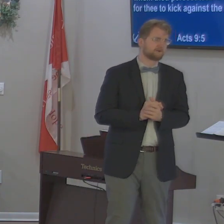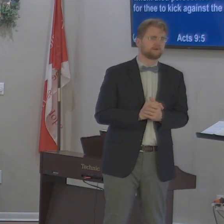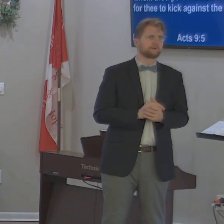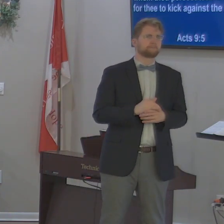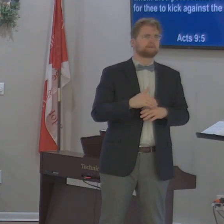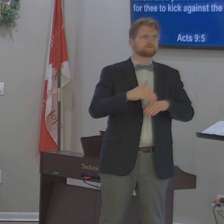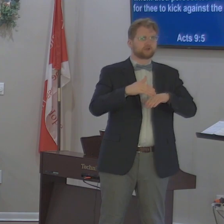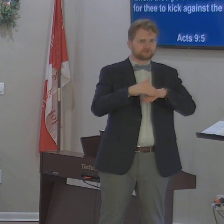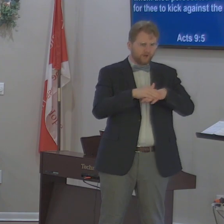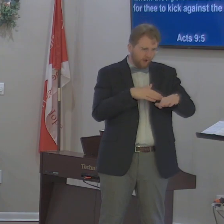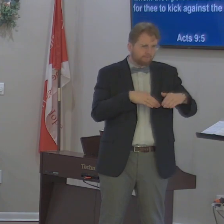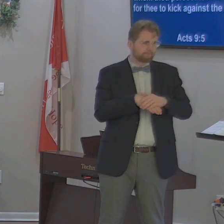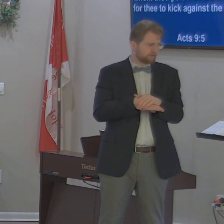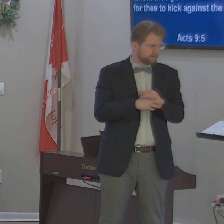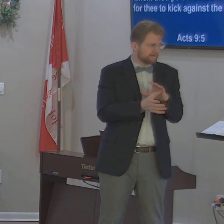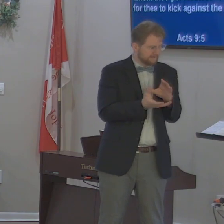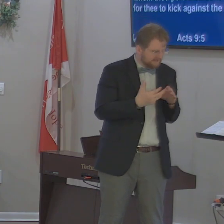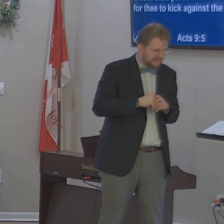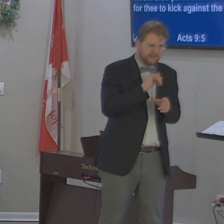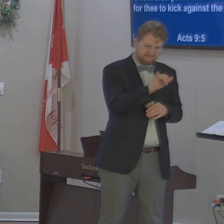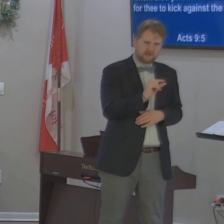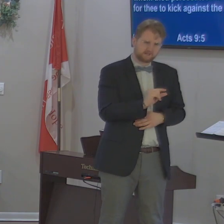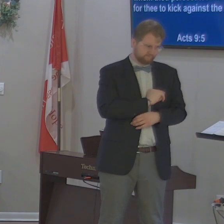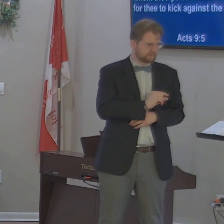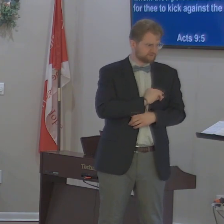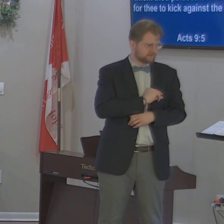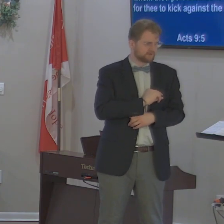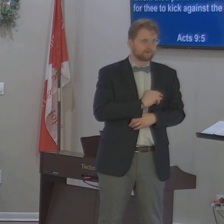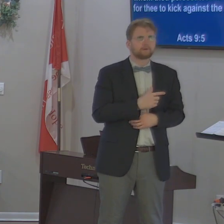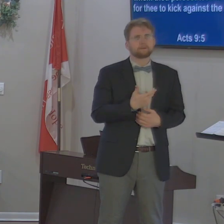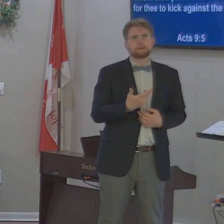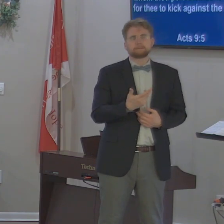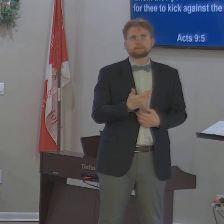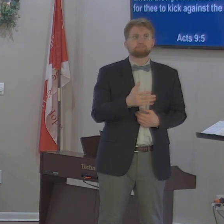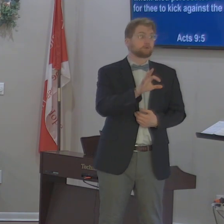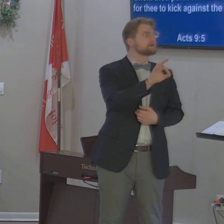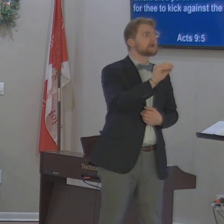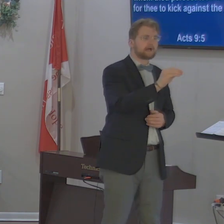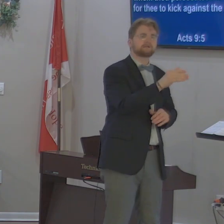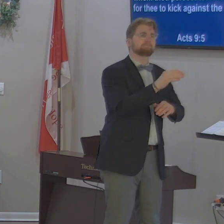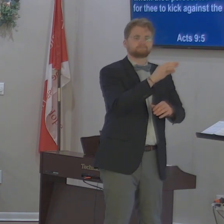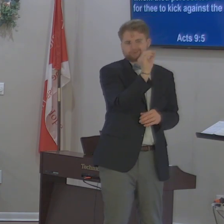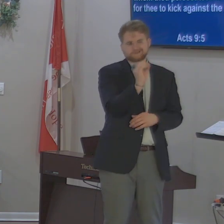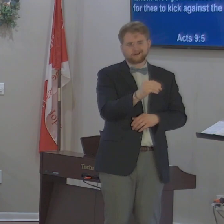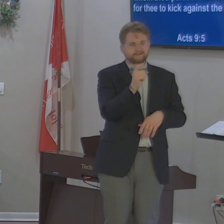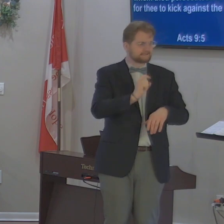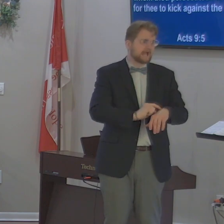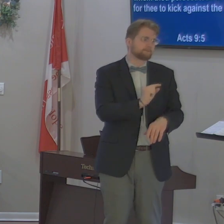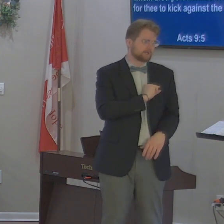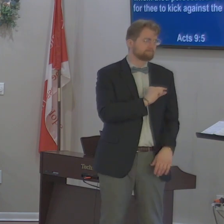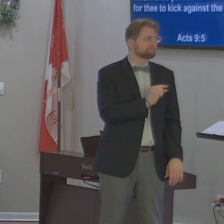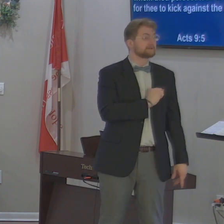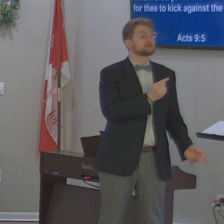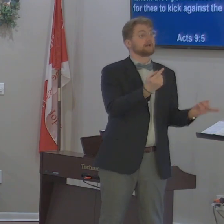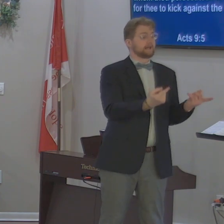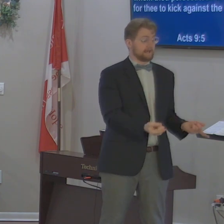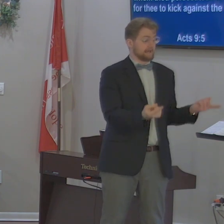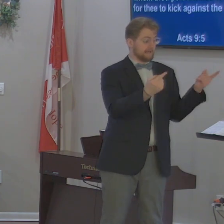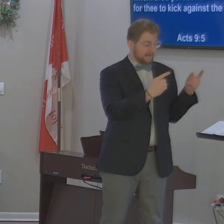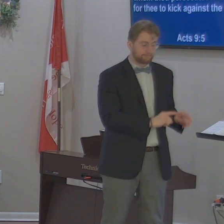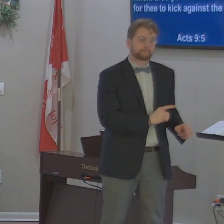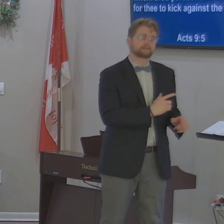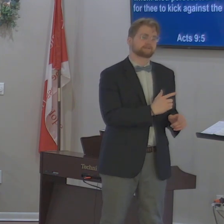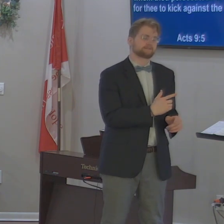conviction. And we might not think it that way because 90% of the time, conviction comes to get us